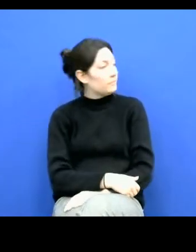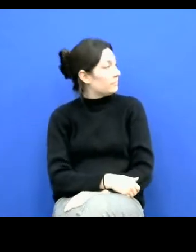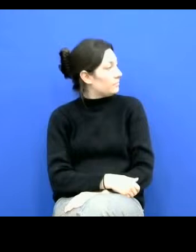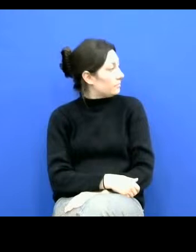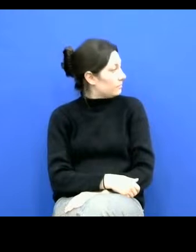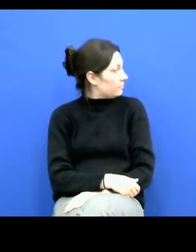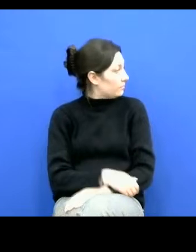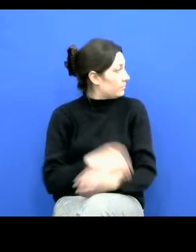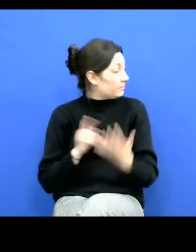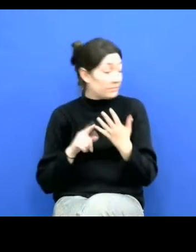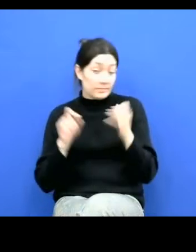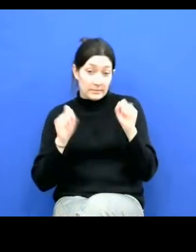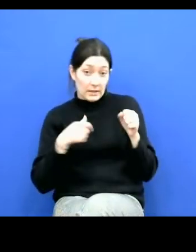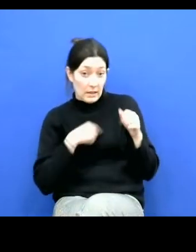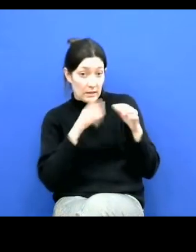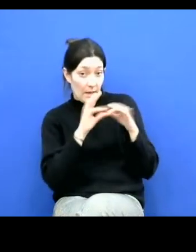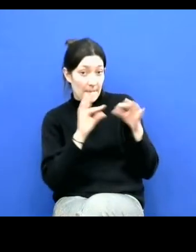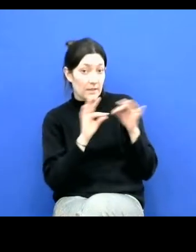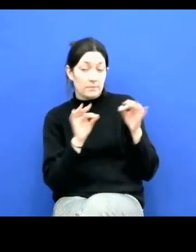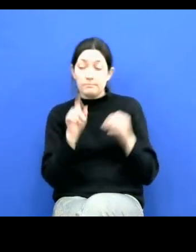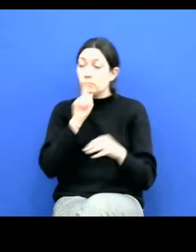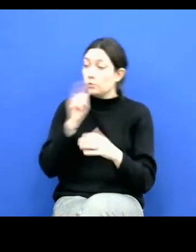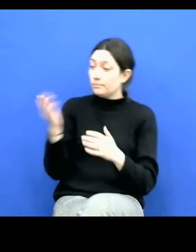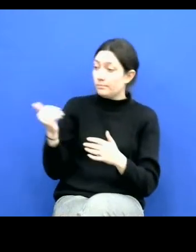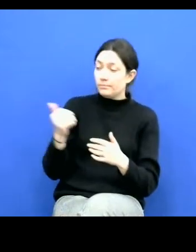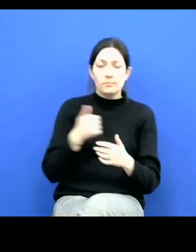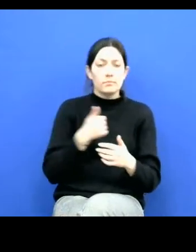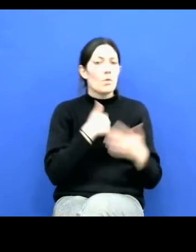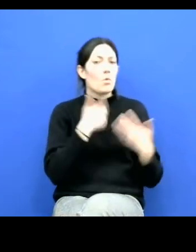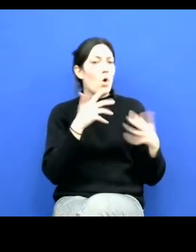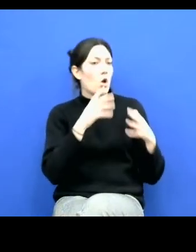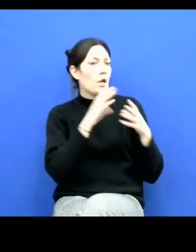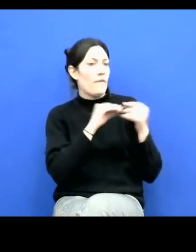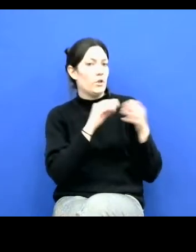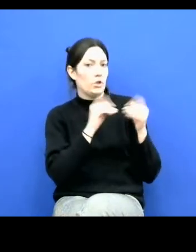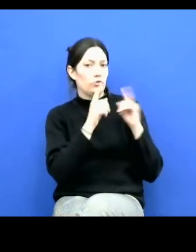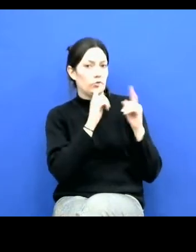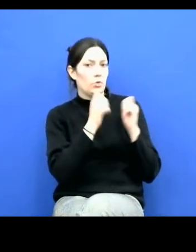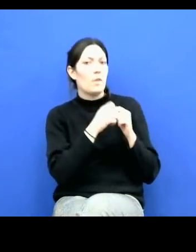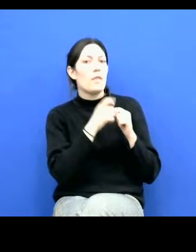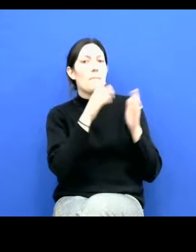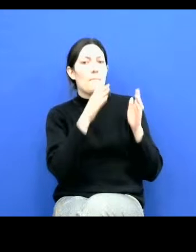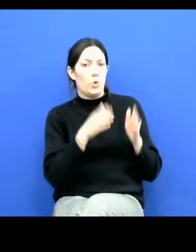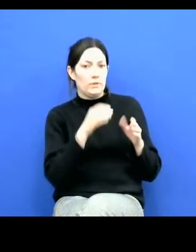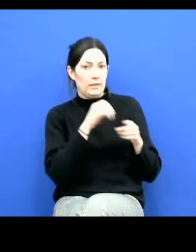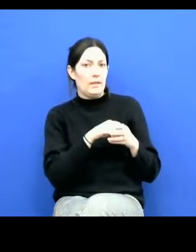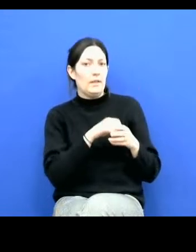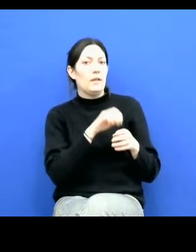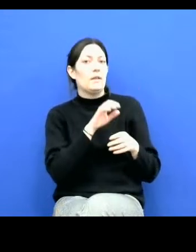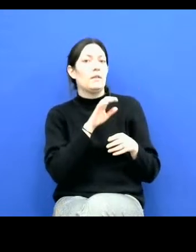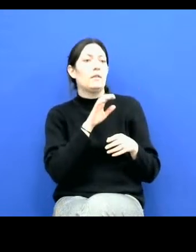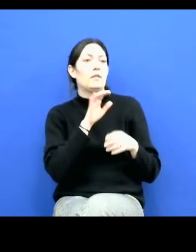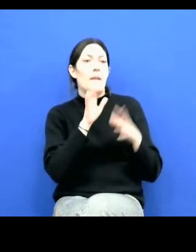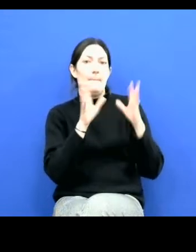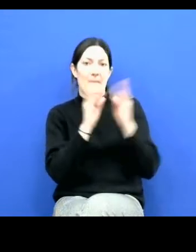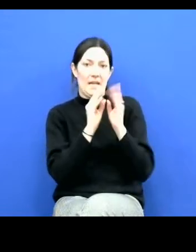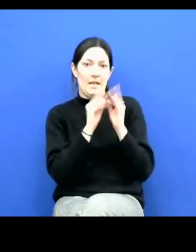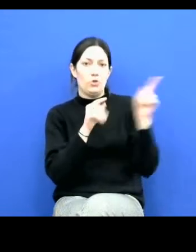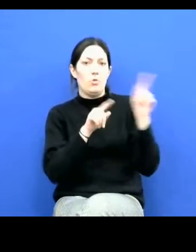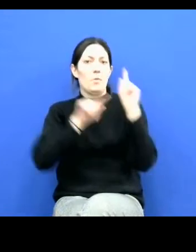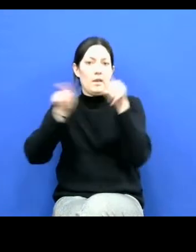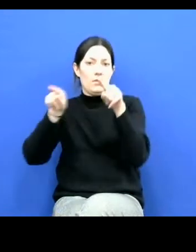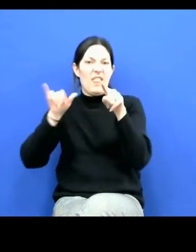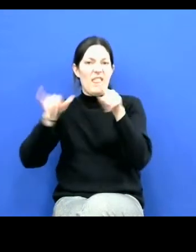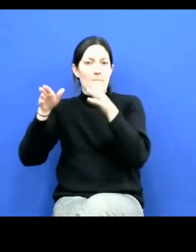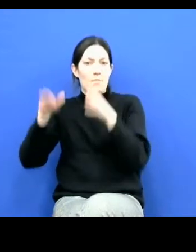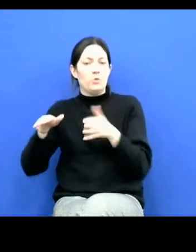I make a comment? Sure. I had a conversation with someone who was in one of those meetings you were in, and they were extremely grateful for how you handled it